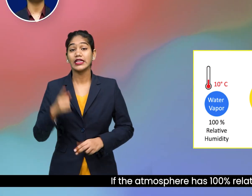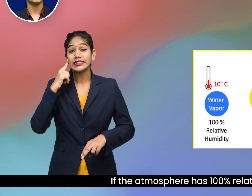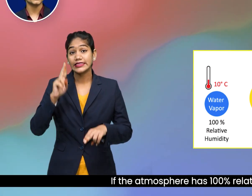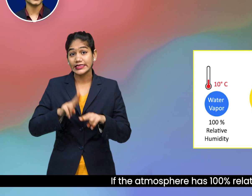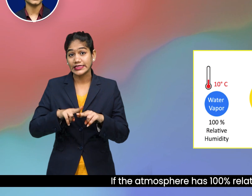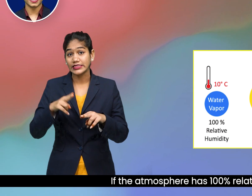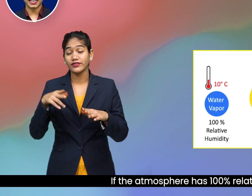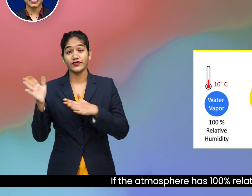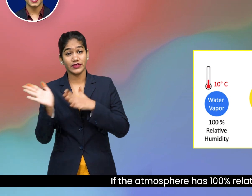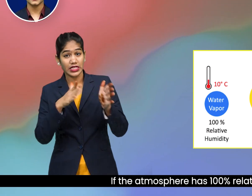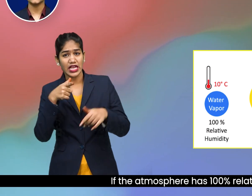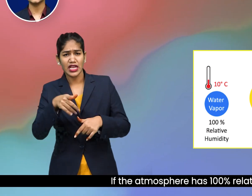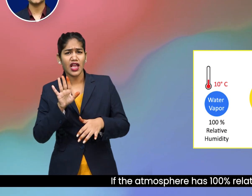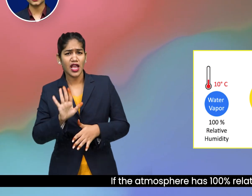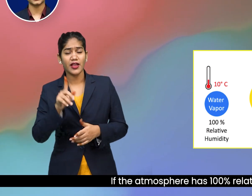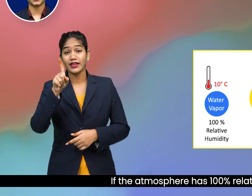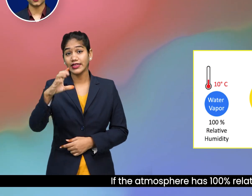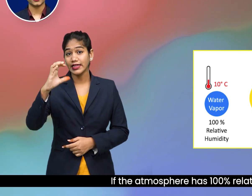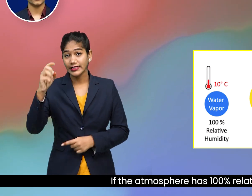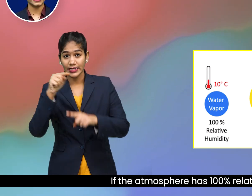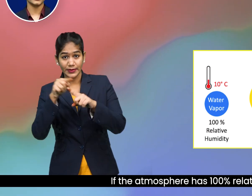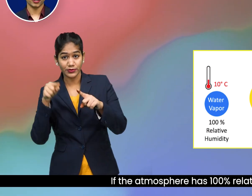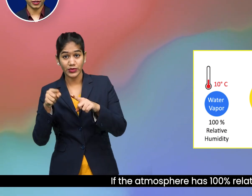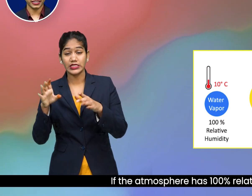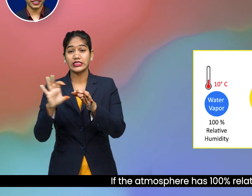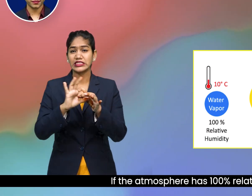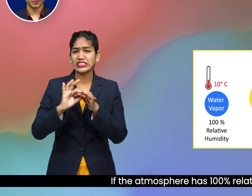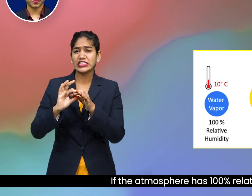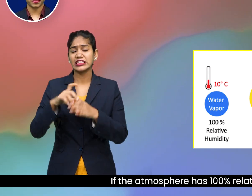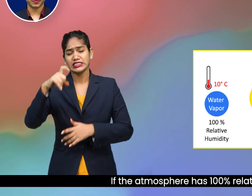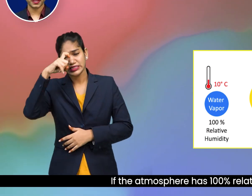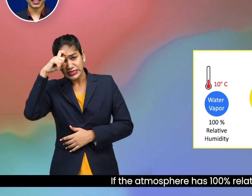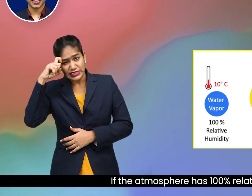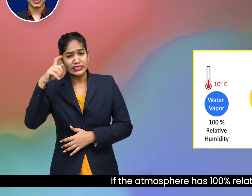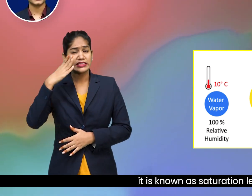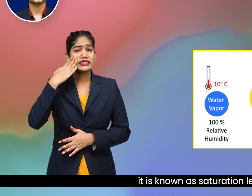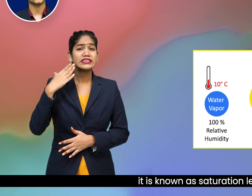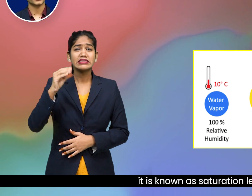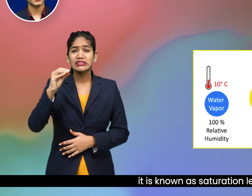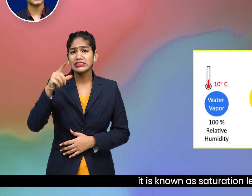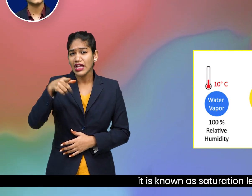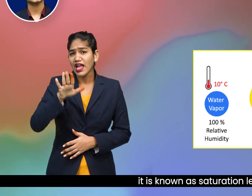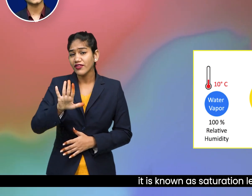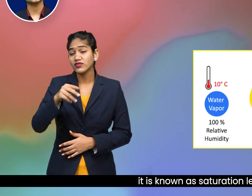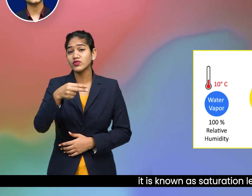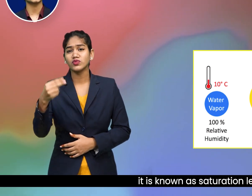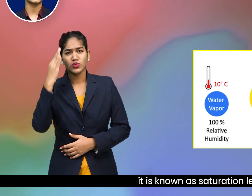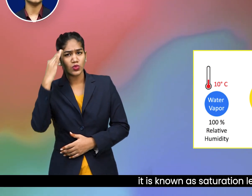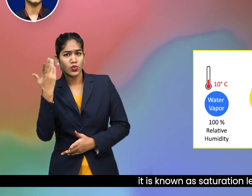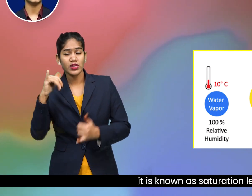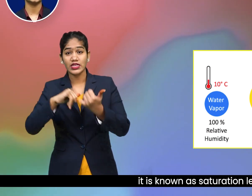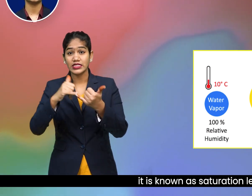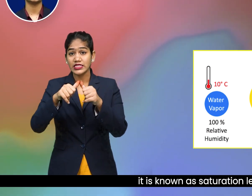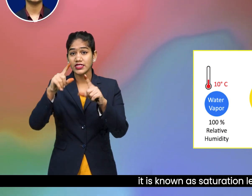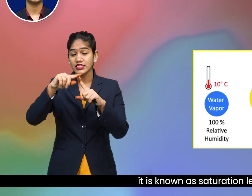If the atmosphere has 100% relative humidity, it is known as saturation